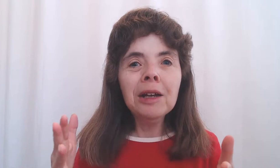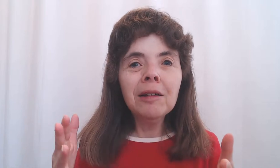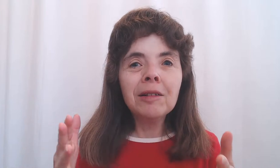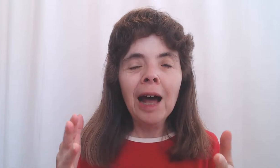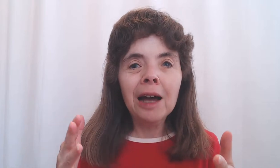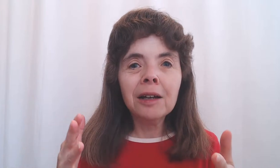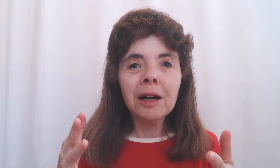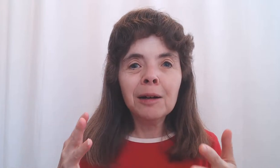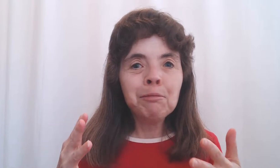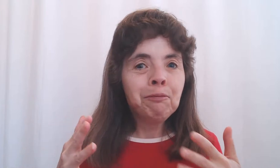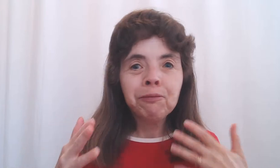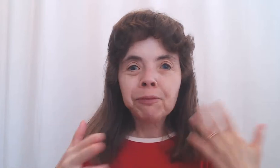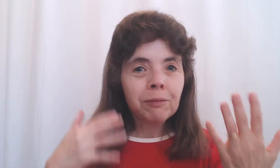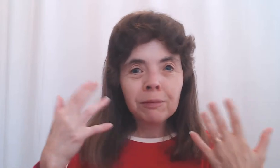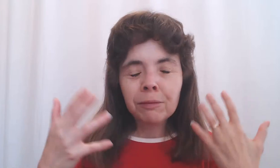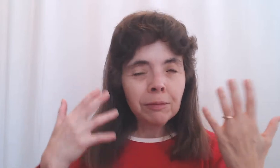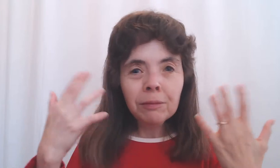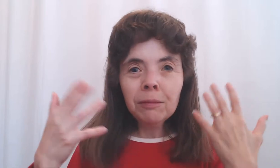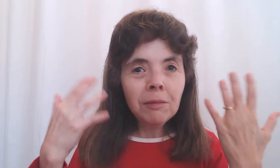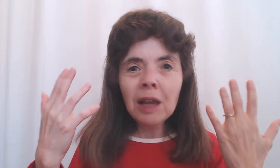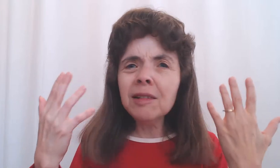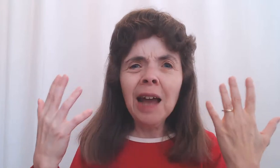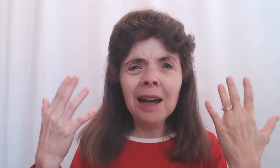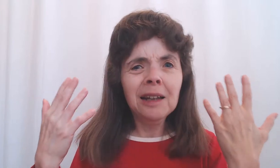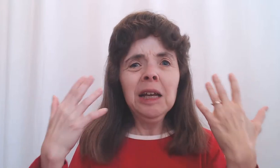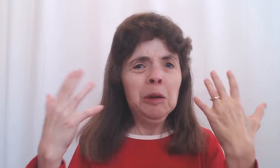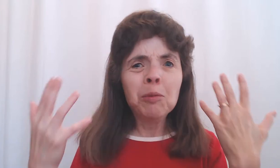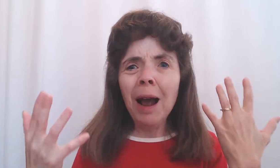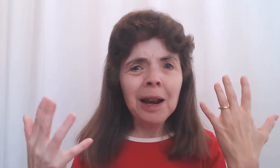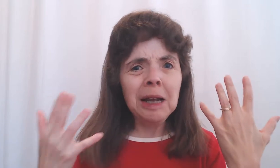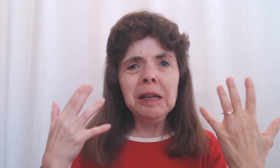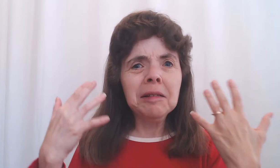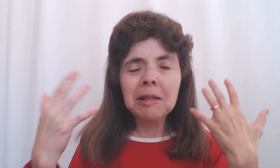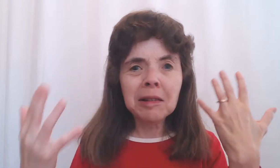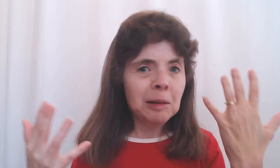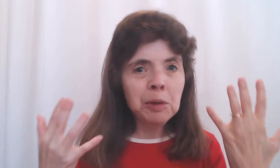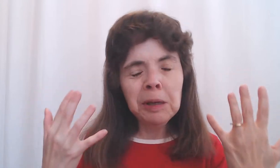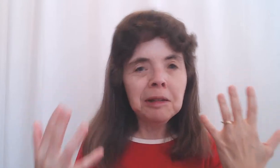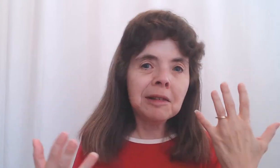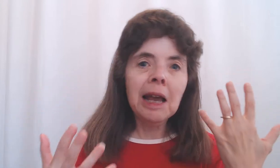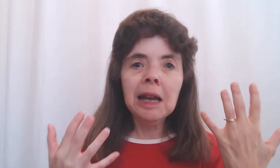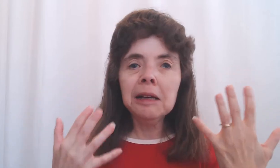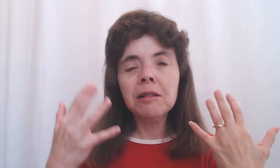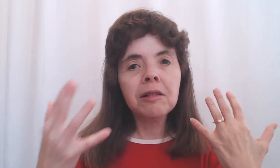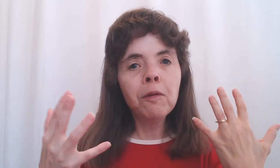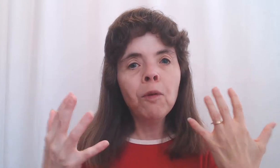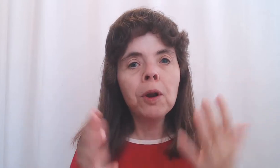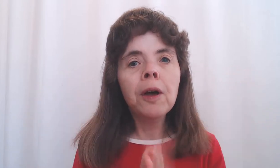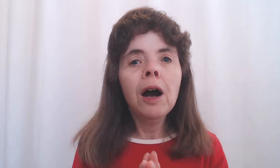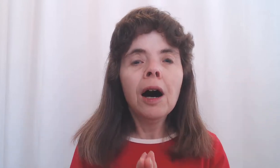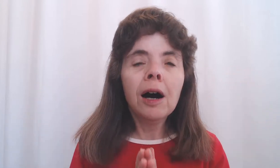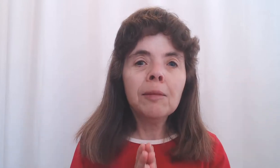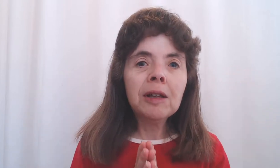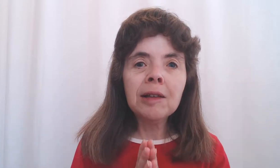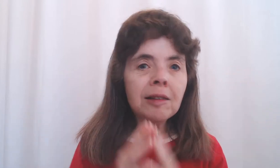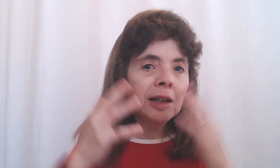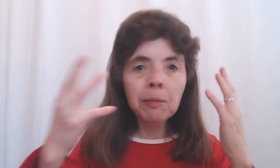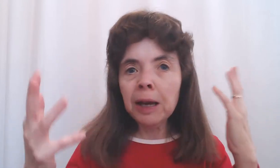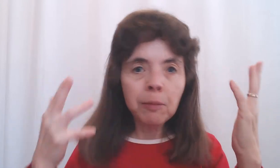he's not, he's not erratic. He doesn't seem to be insane and so forth. Um, he's not seeing pink and